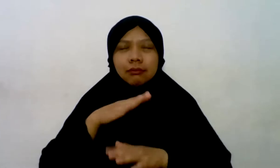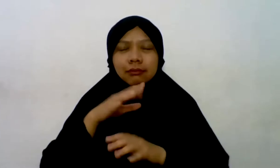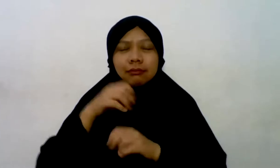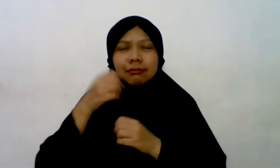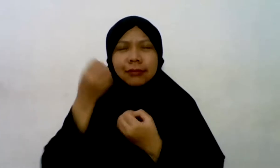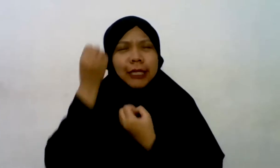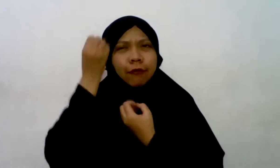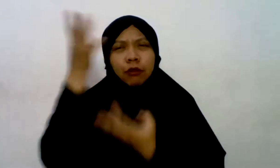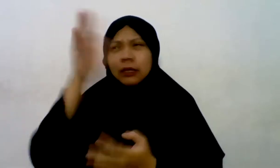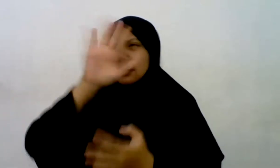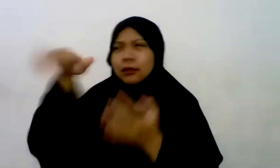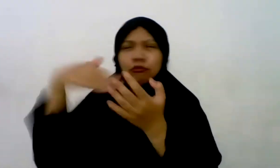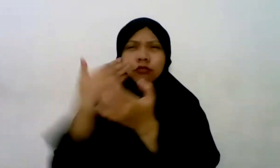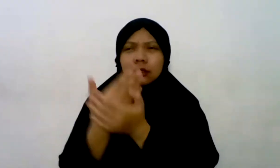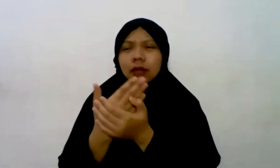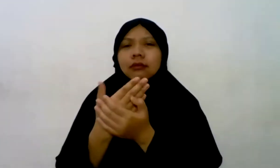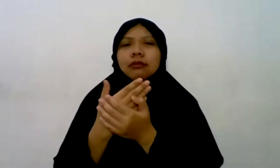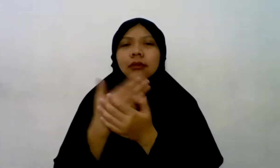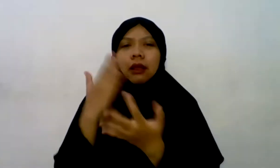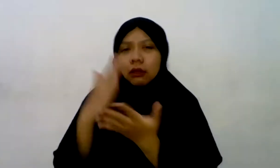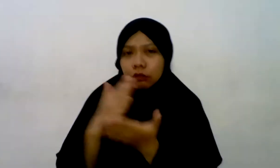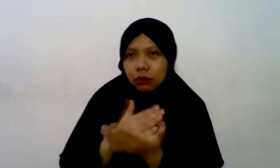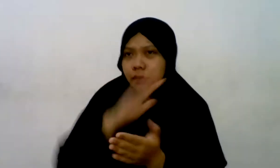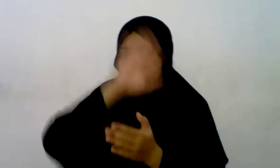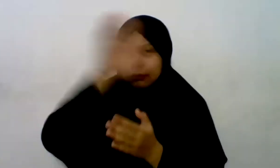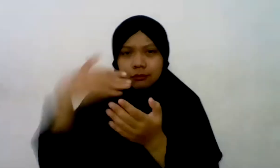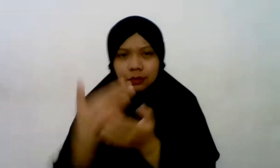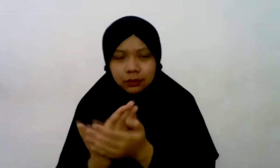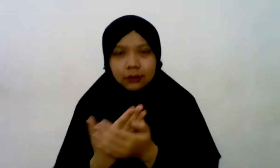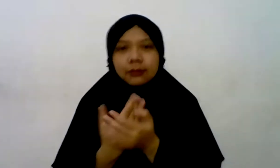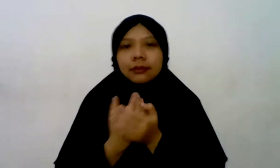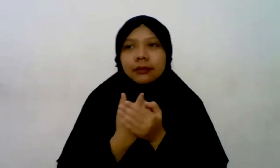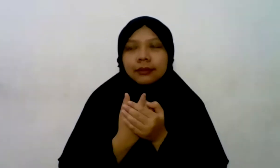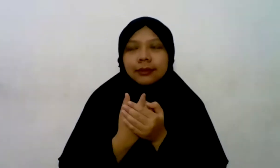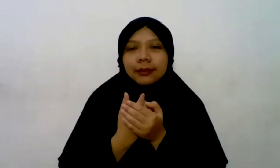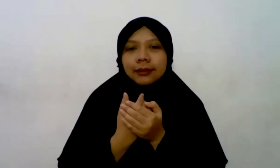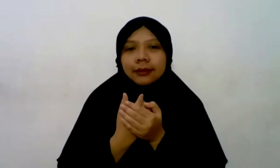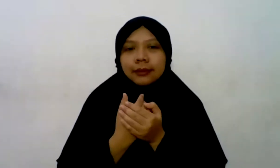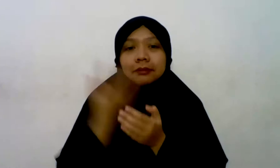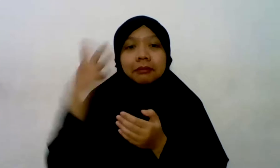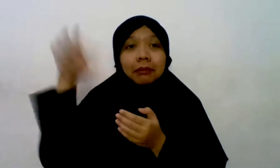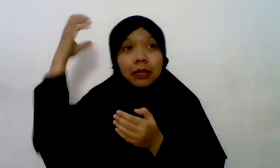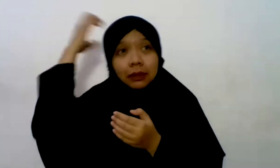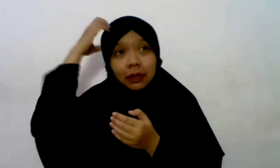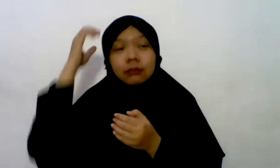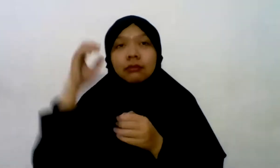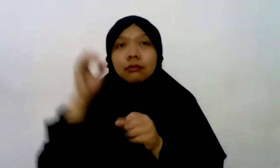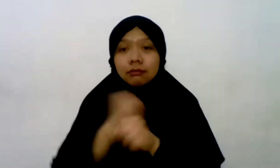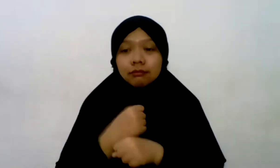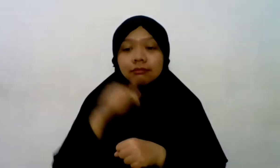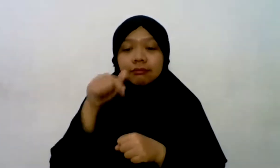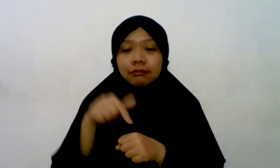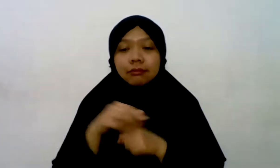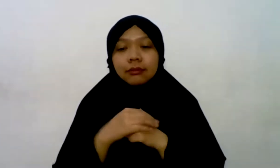what policies that the government has been introduced are also conveyed or